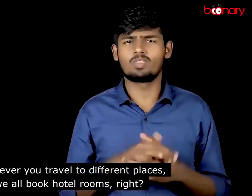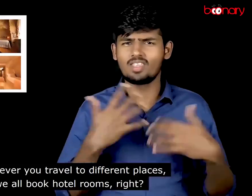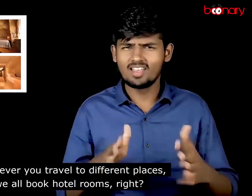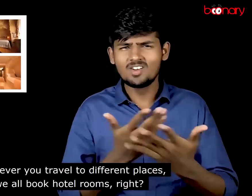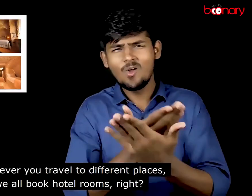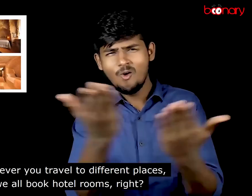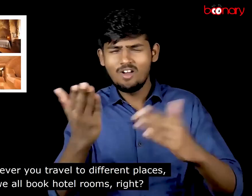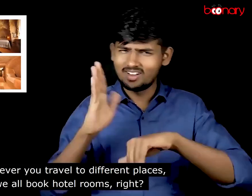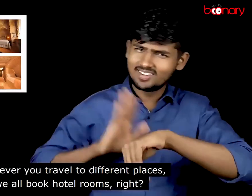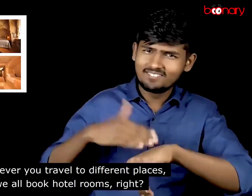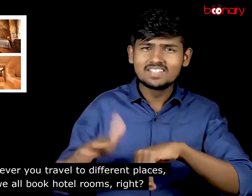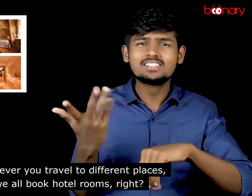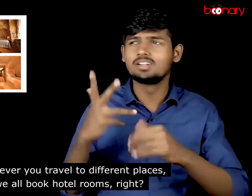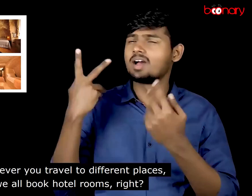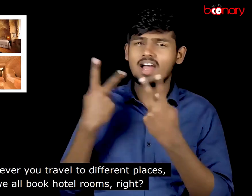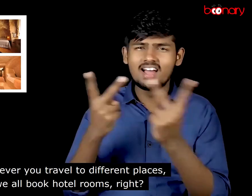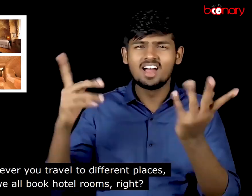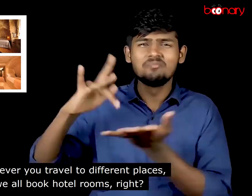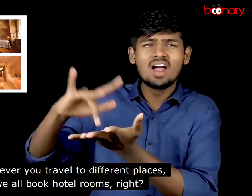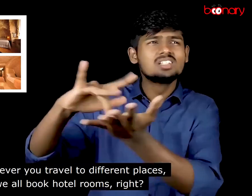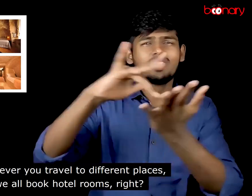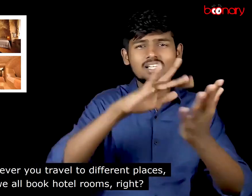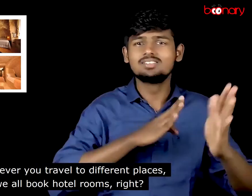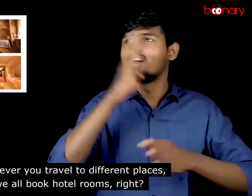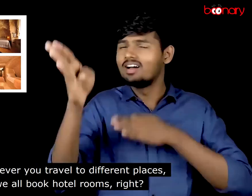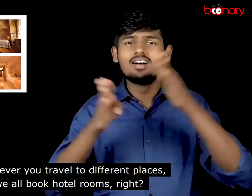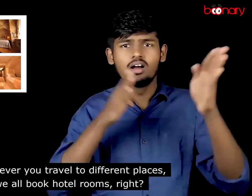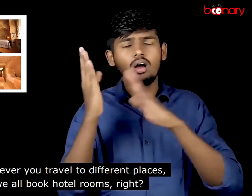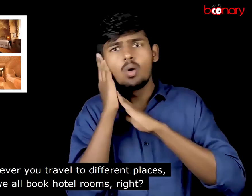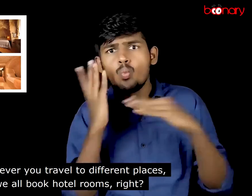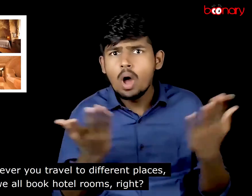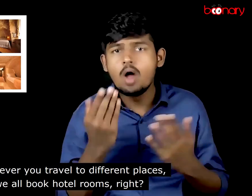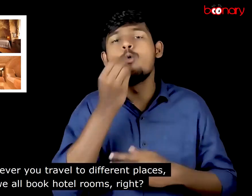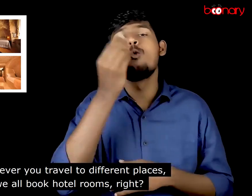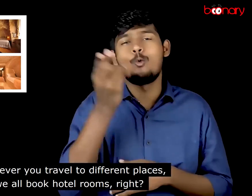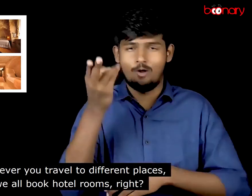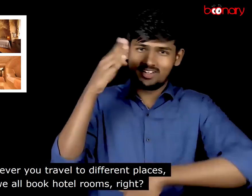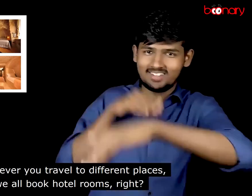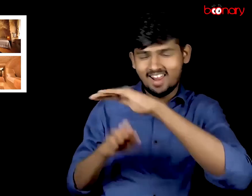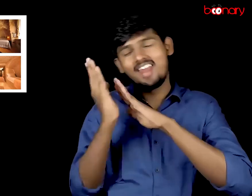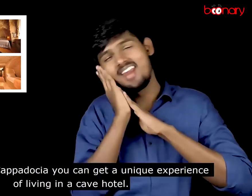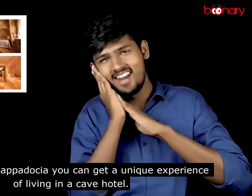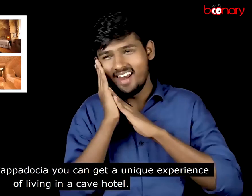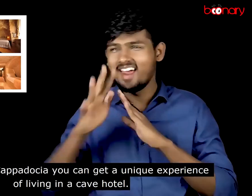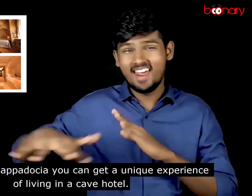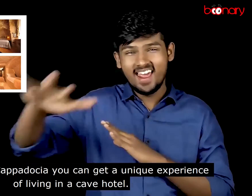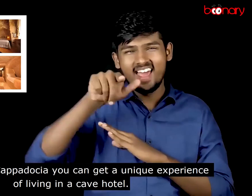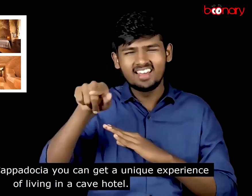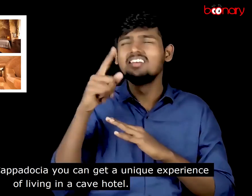Whenever you travel to different places, we all book hotel rooms, right? But when